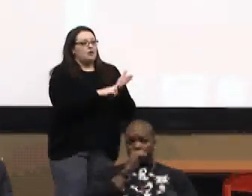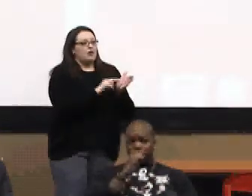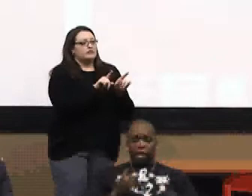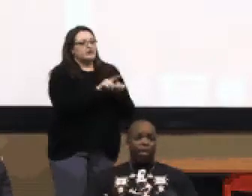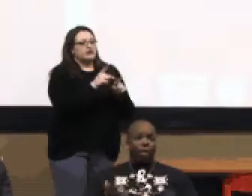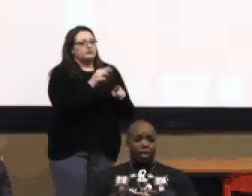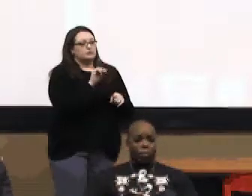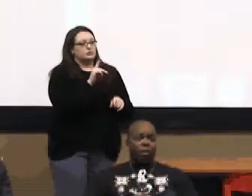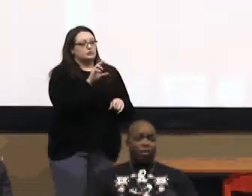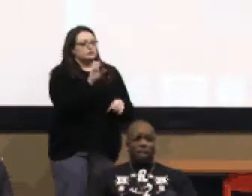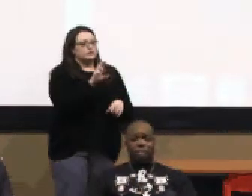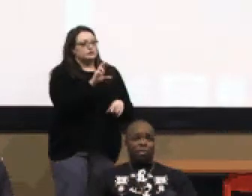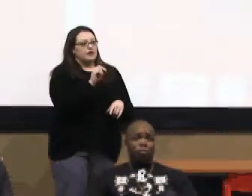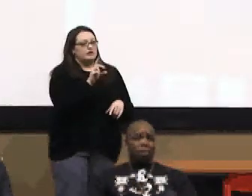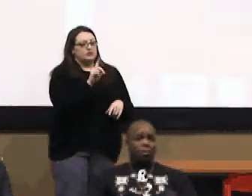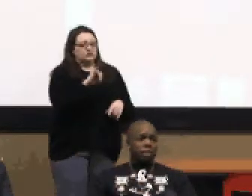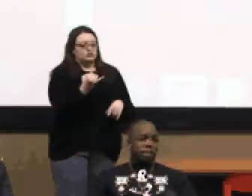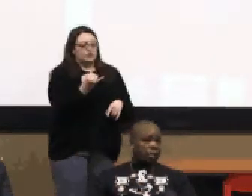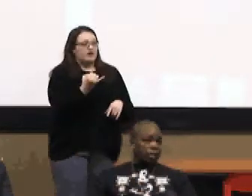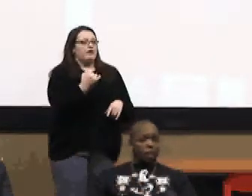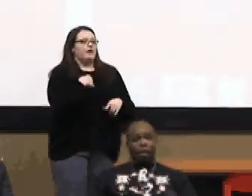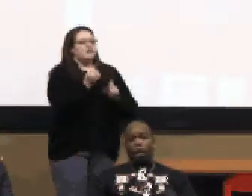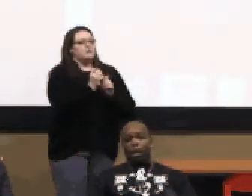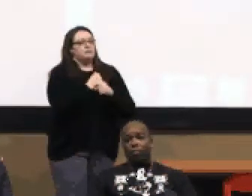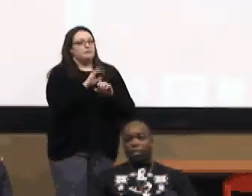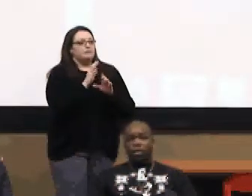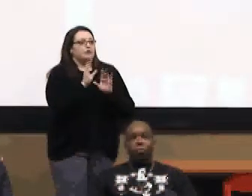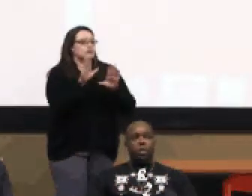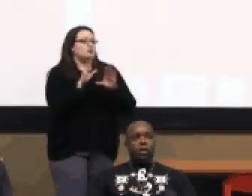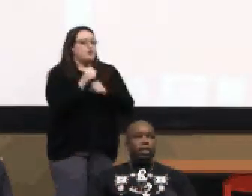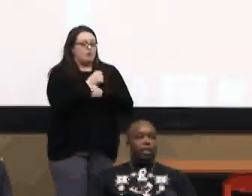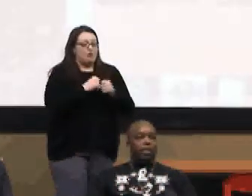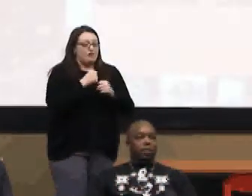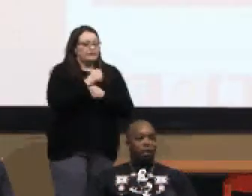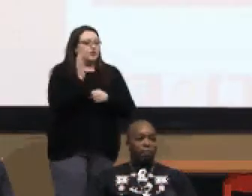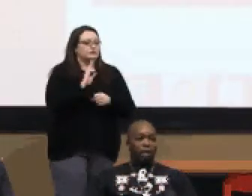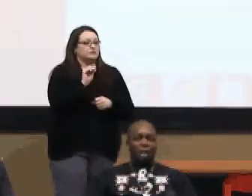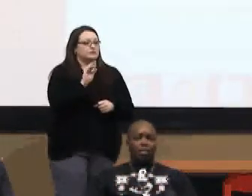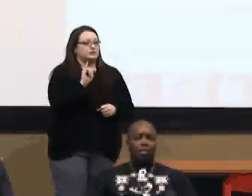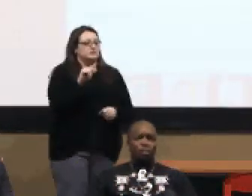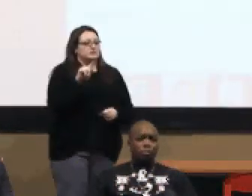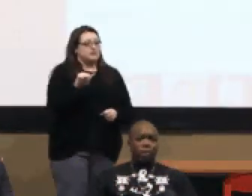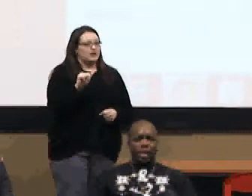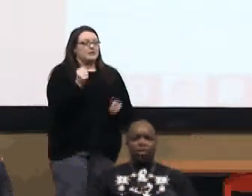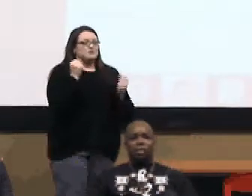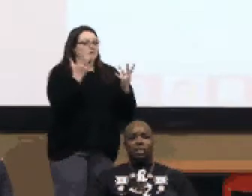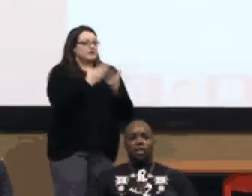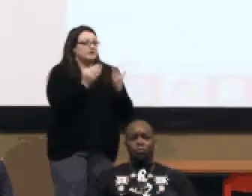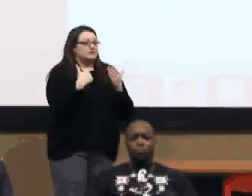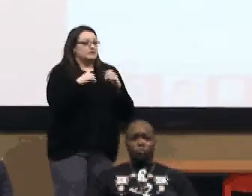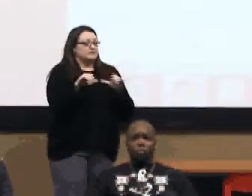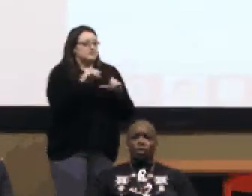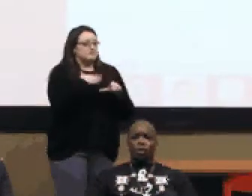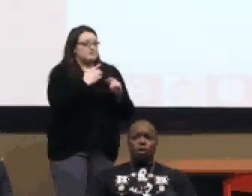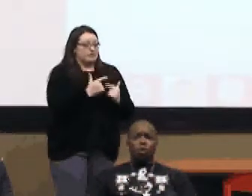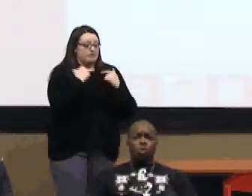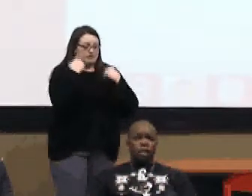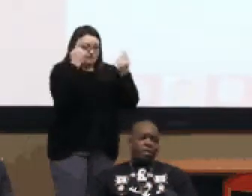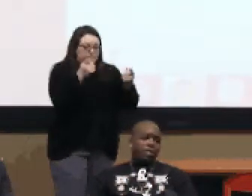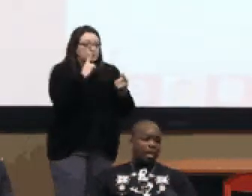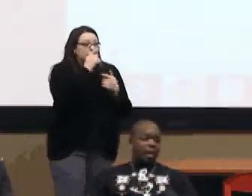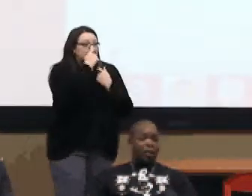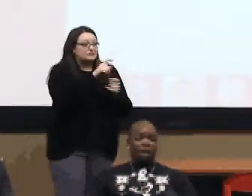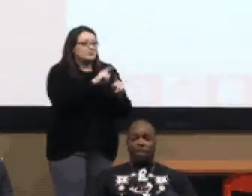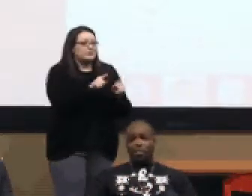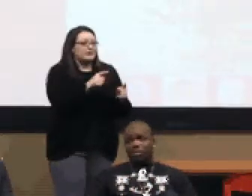I make a great cup of coffee because I used to be a barista. There's a million things that I've done in my life that are super interesting. Who